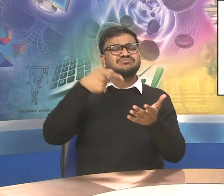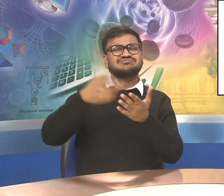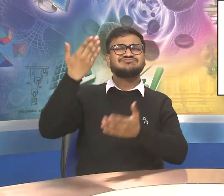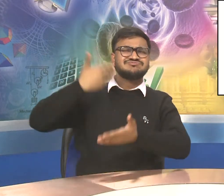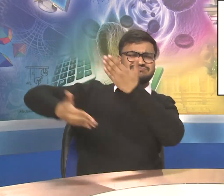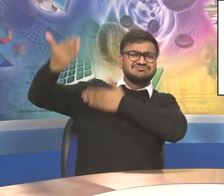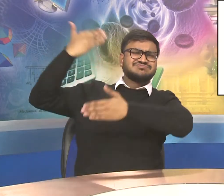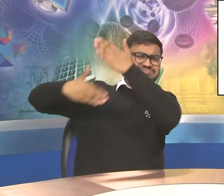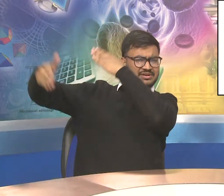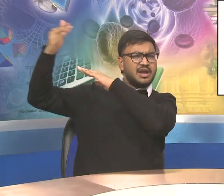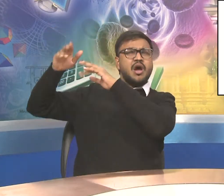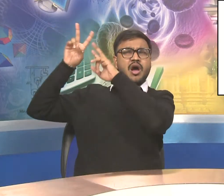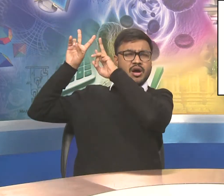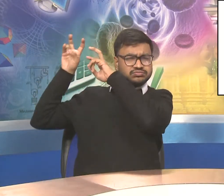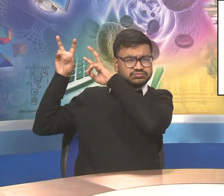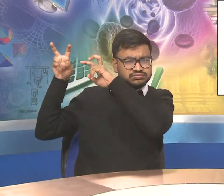topic through their studies.